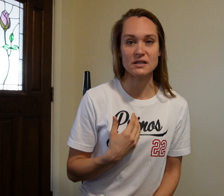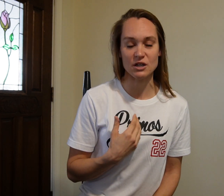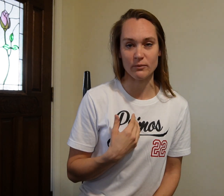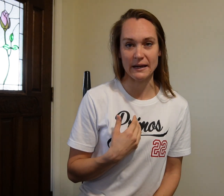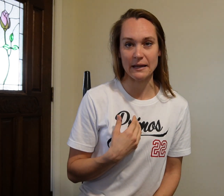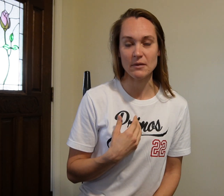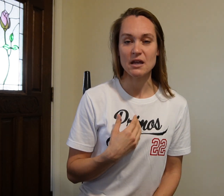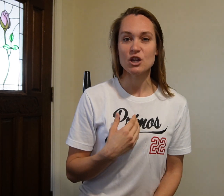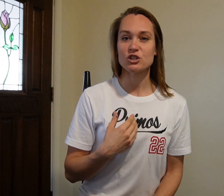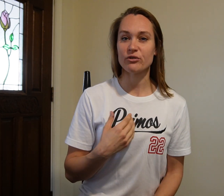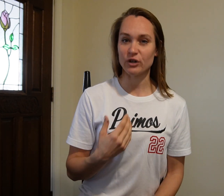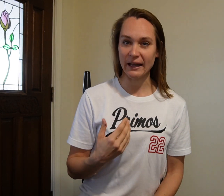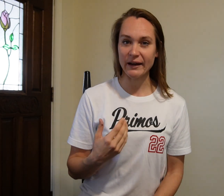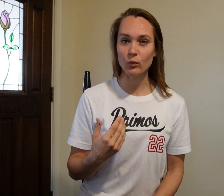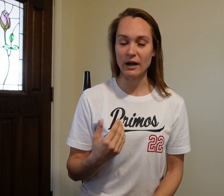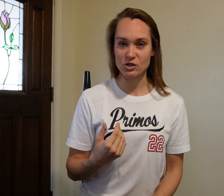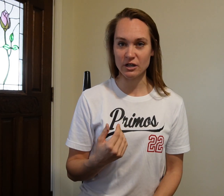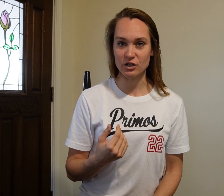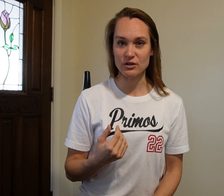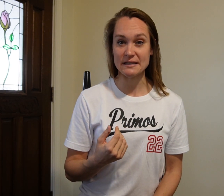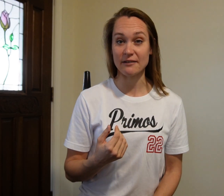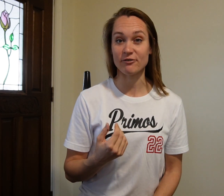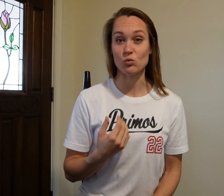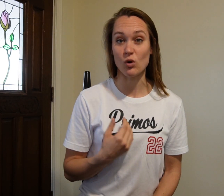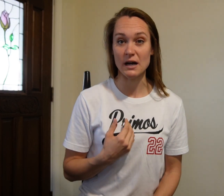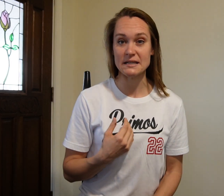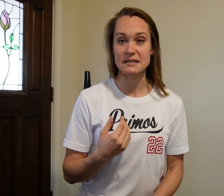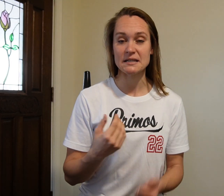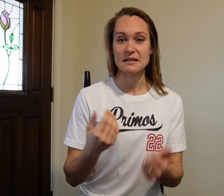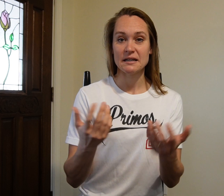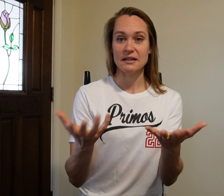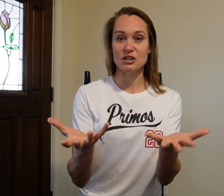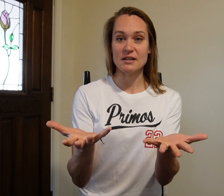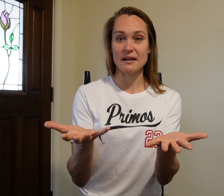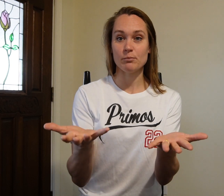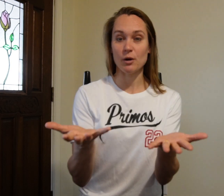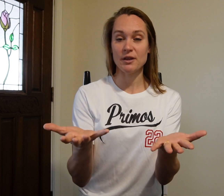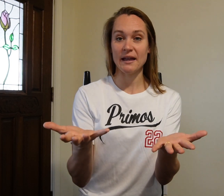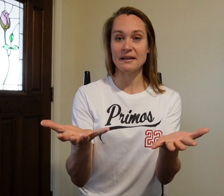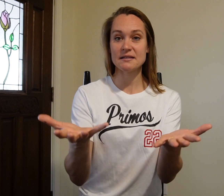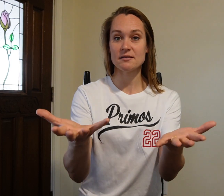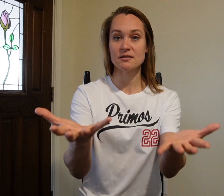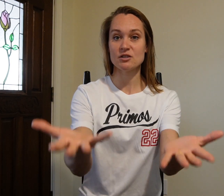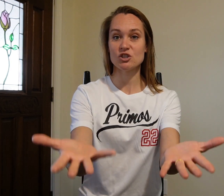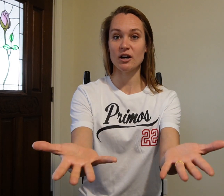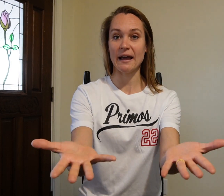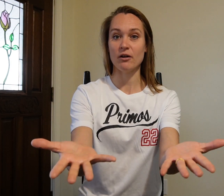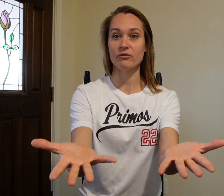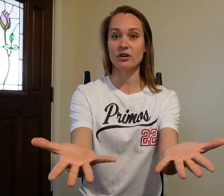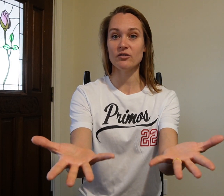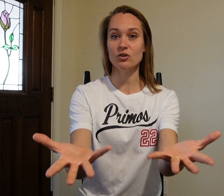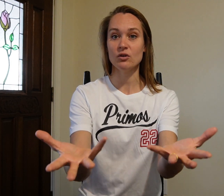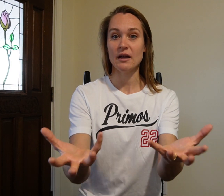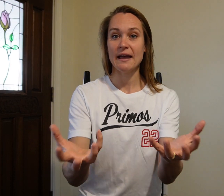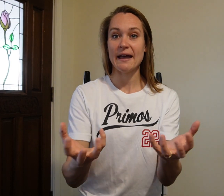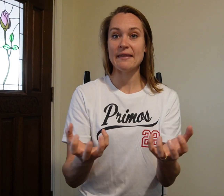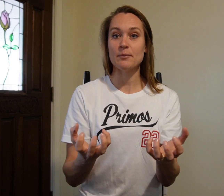know my name? So for care, we're actually going to do the sign for want. And you take both hands, start out in front of you, and then pull